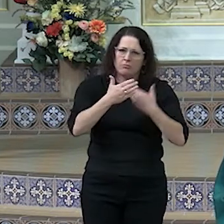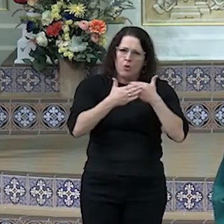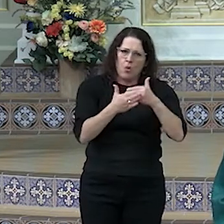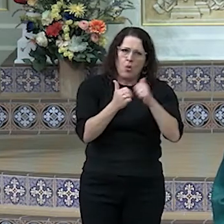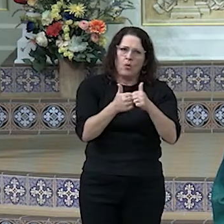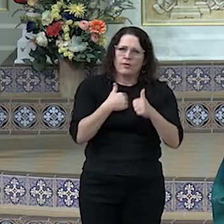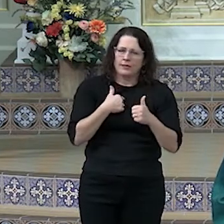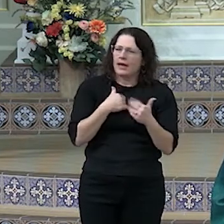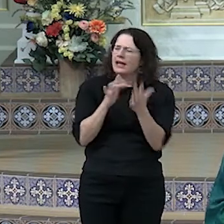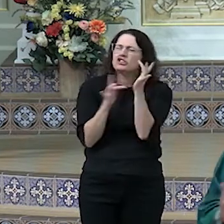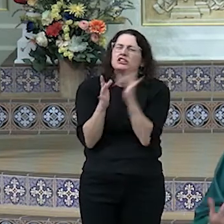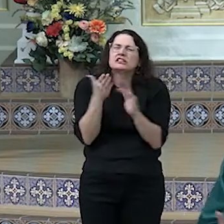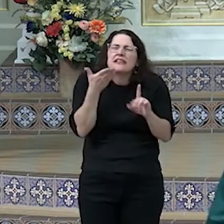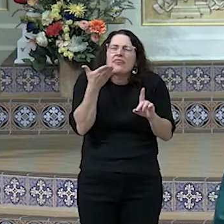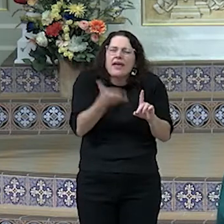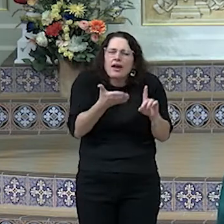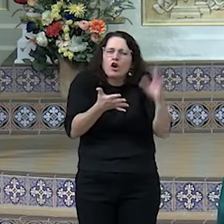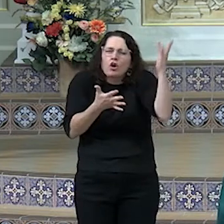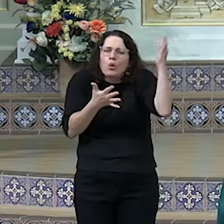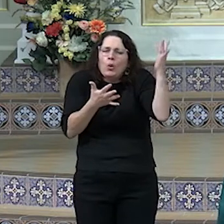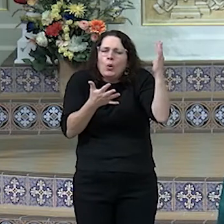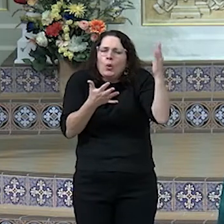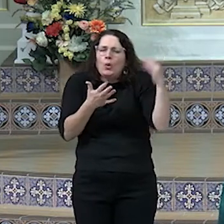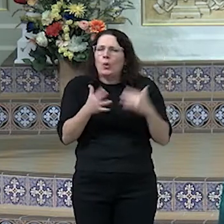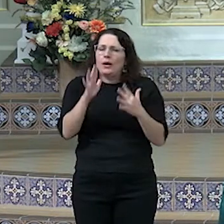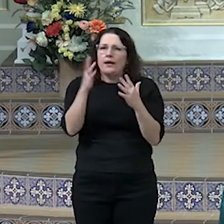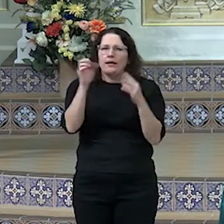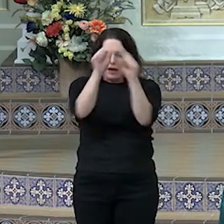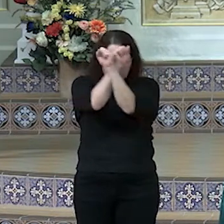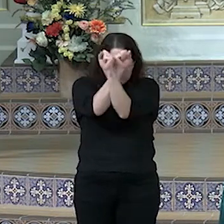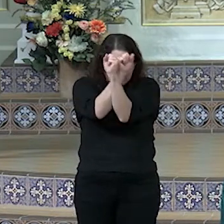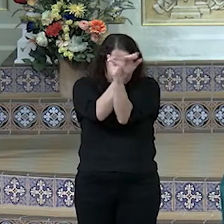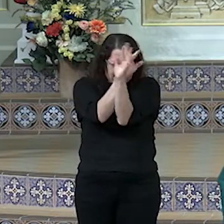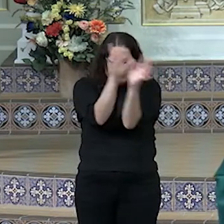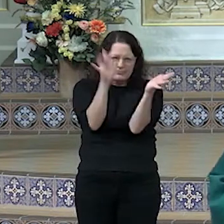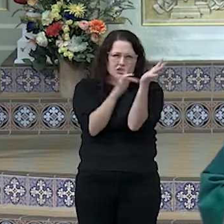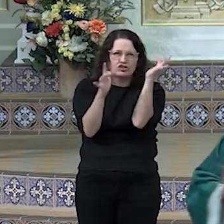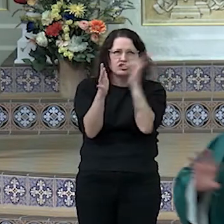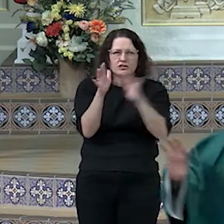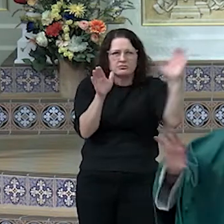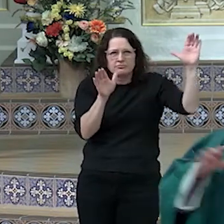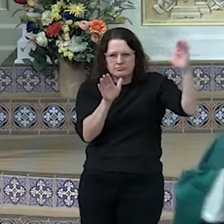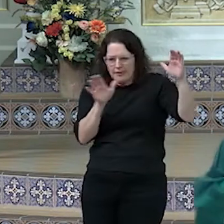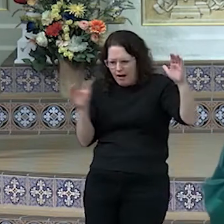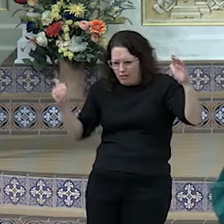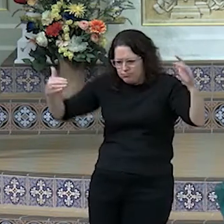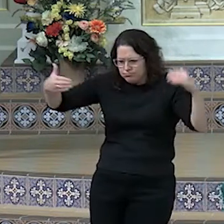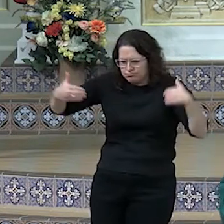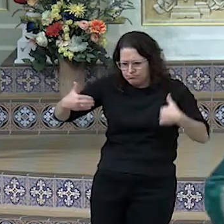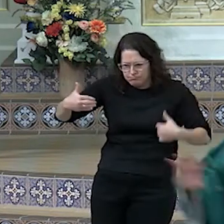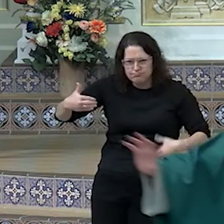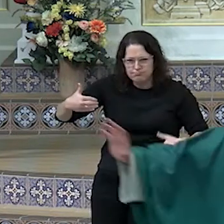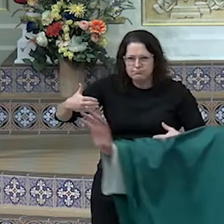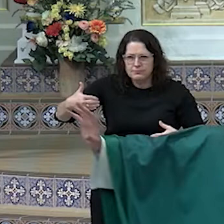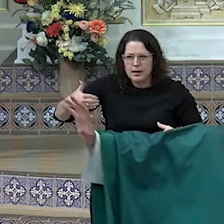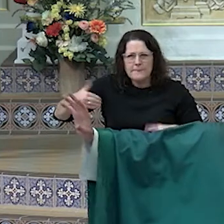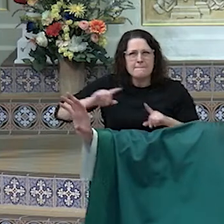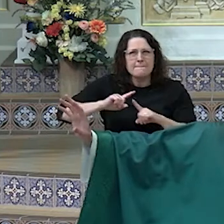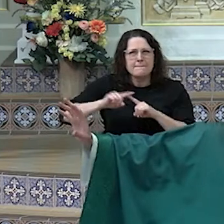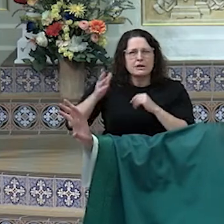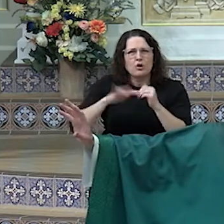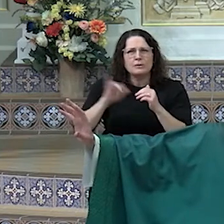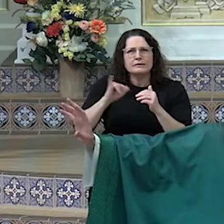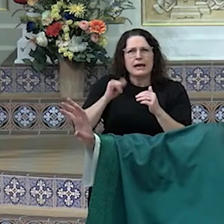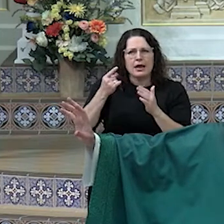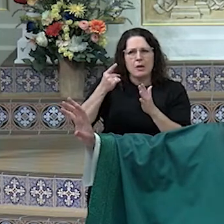And he was there. He was right there. He puts his arms around me. And a part of me popped out